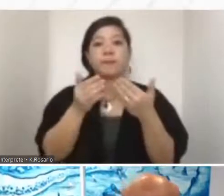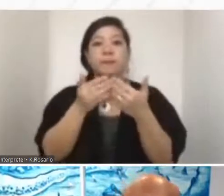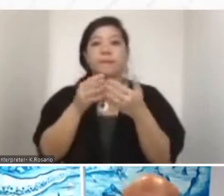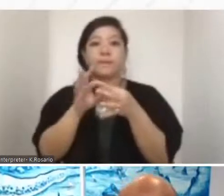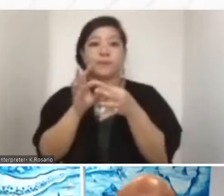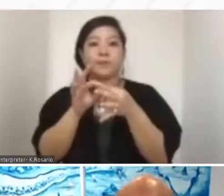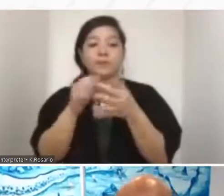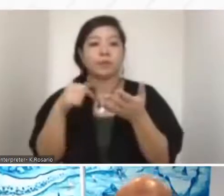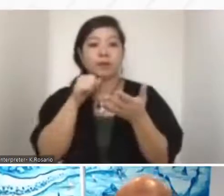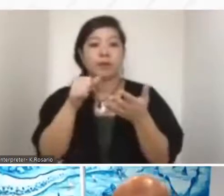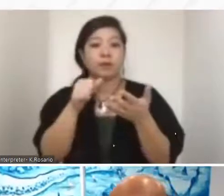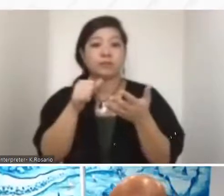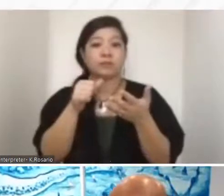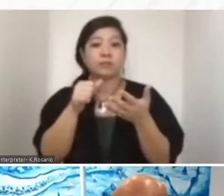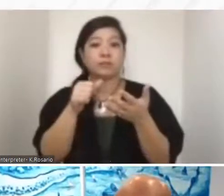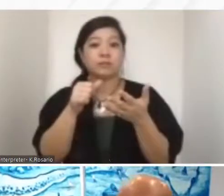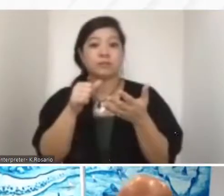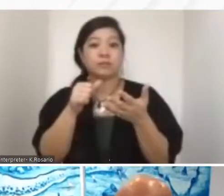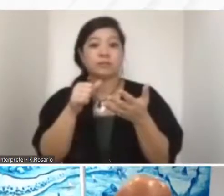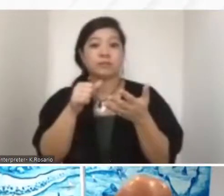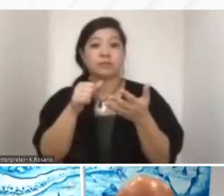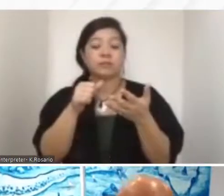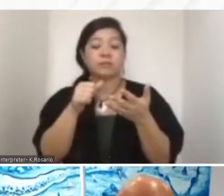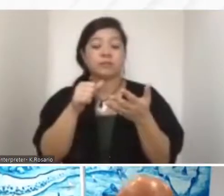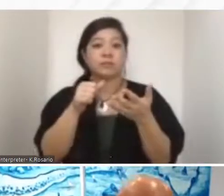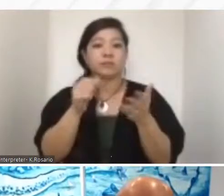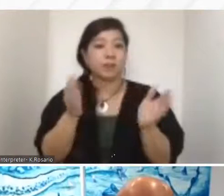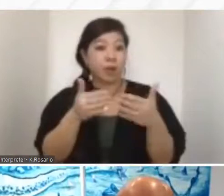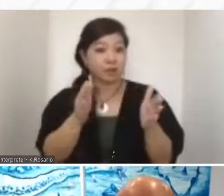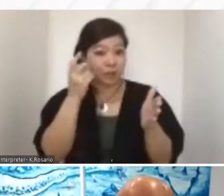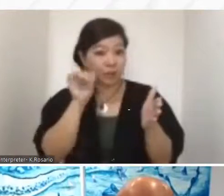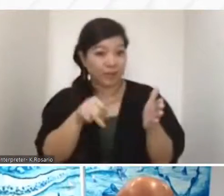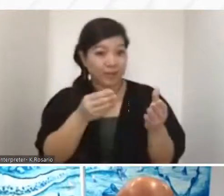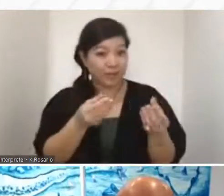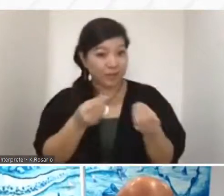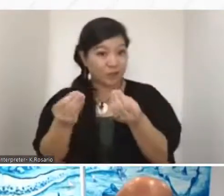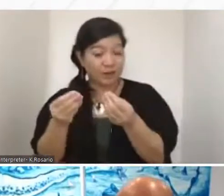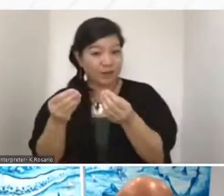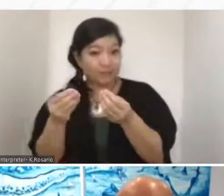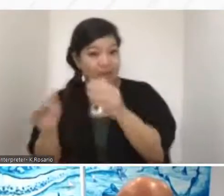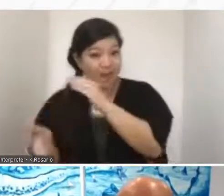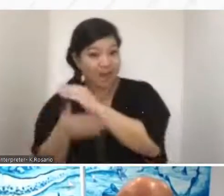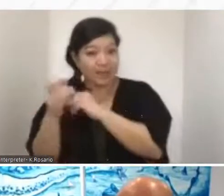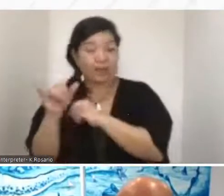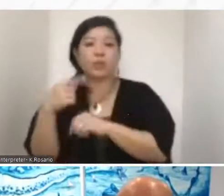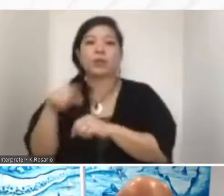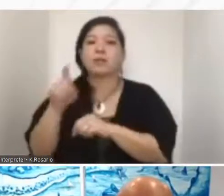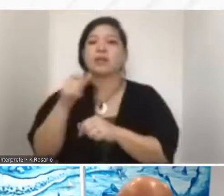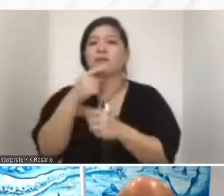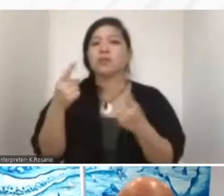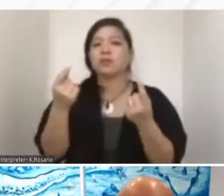just throw something on in a box and get it to you overnight. So we need everyone to do their